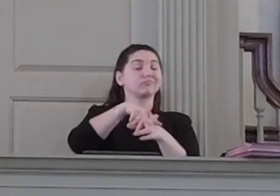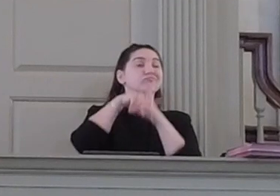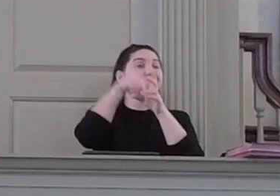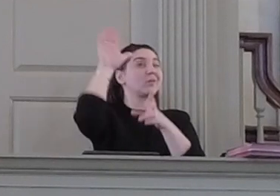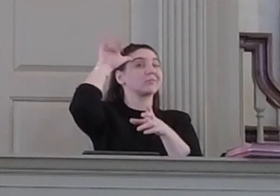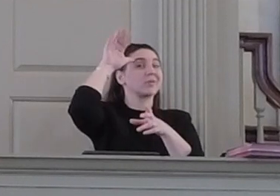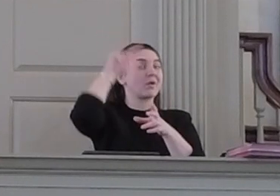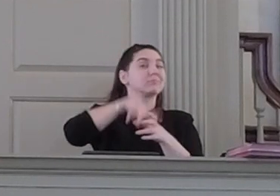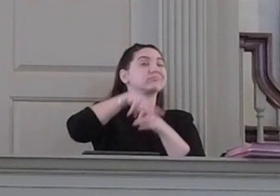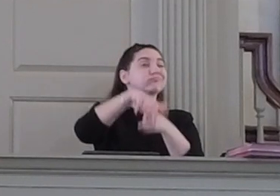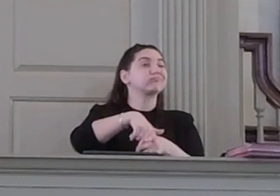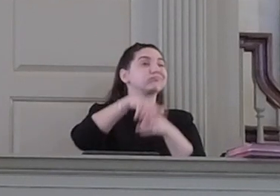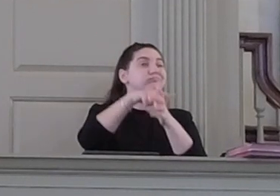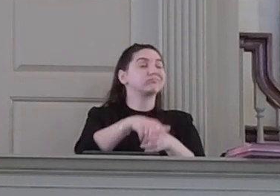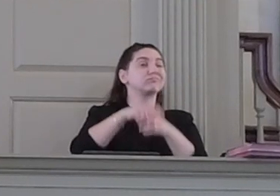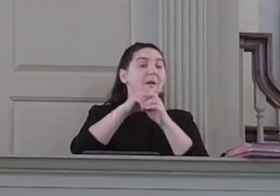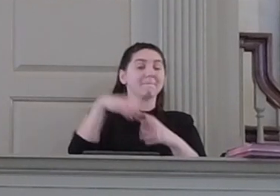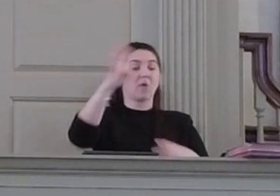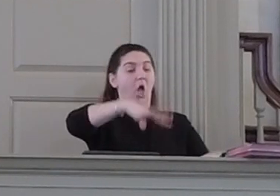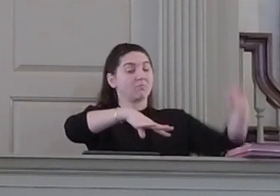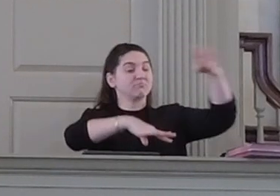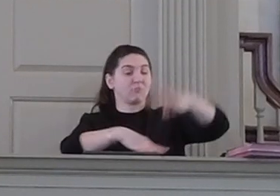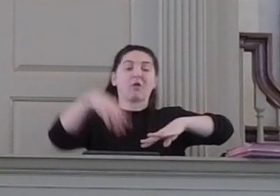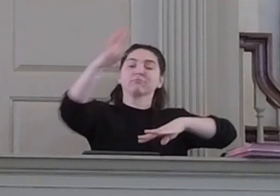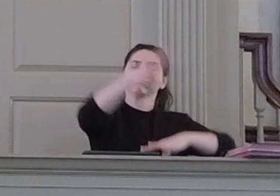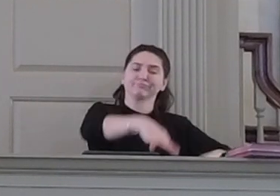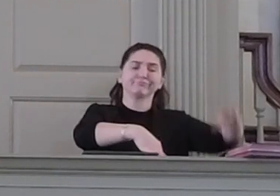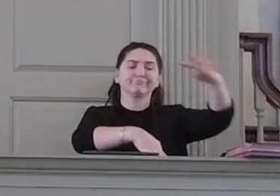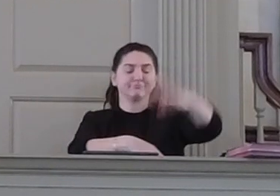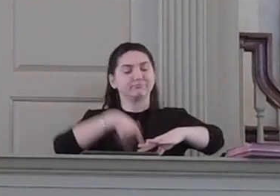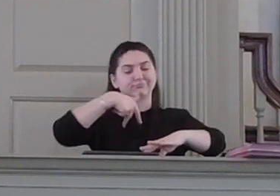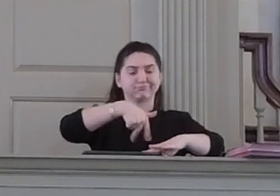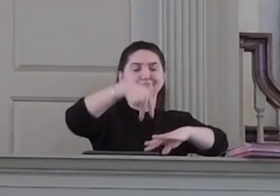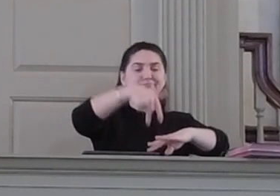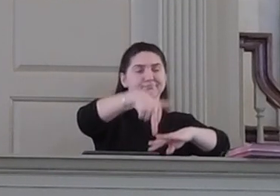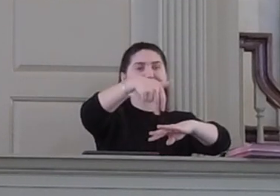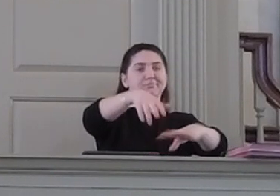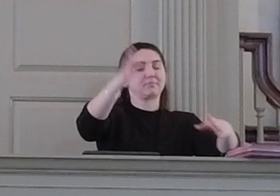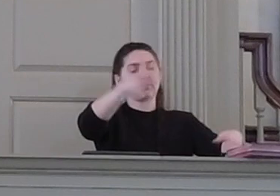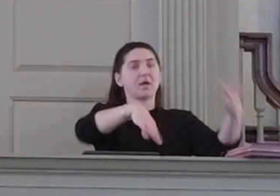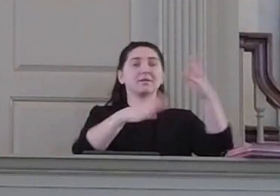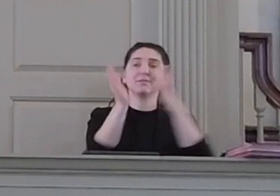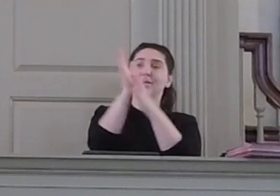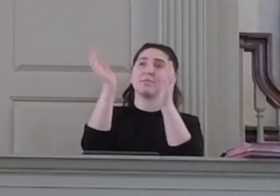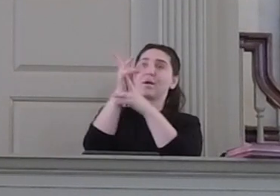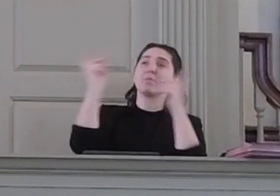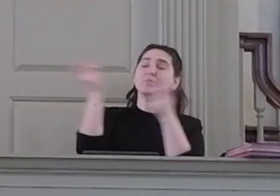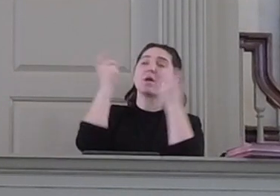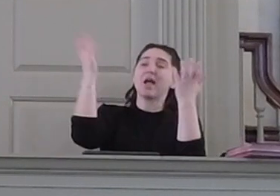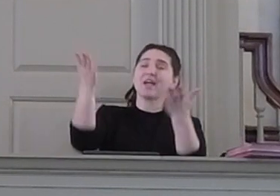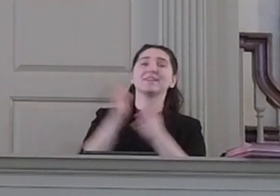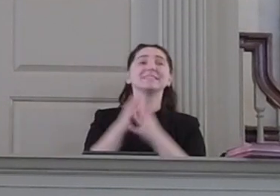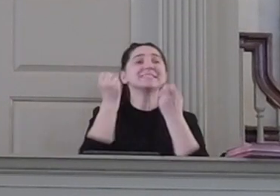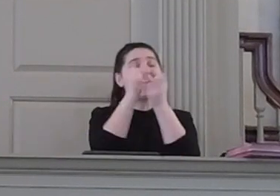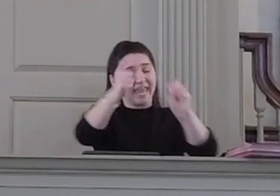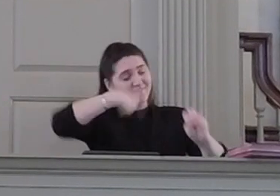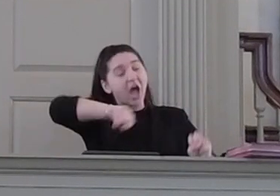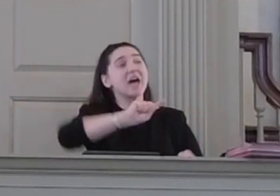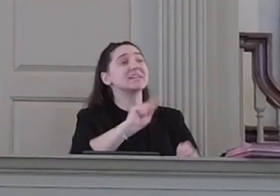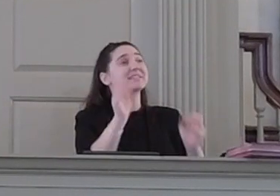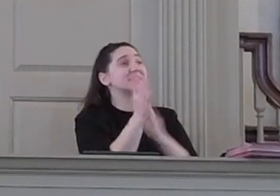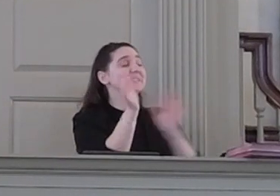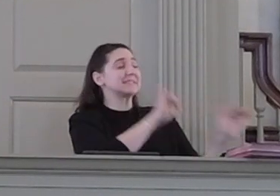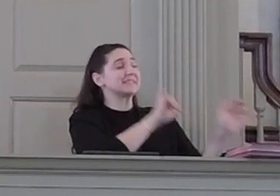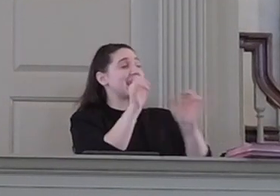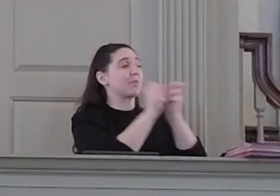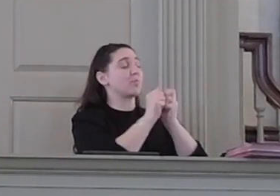were king, and the people treated him like a king, going before and after, shouting, "Hosanna, save us," like he were indeed the new